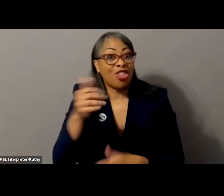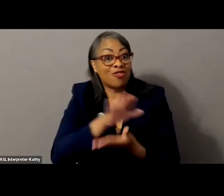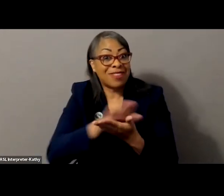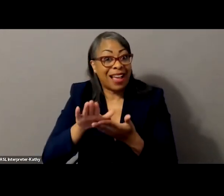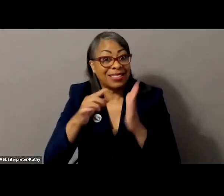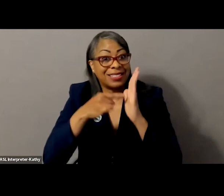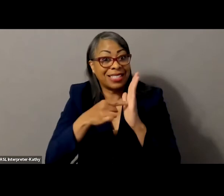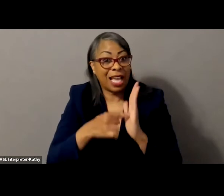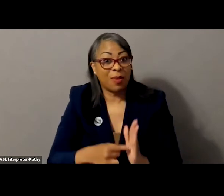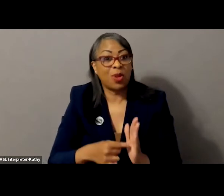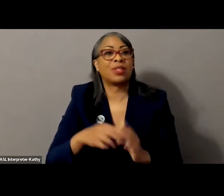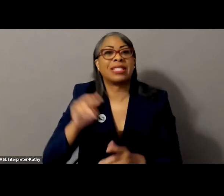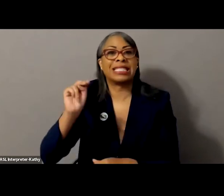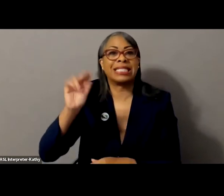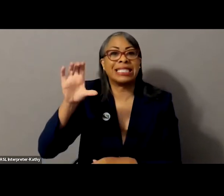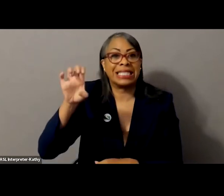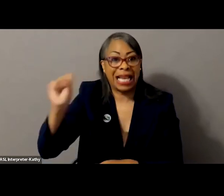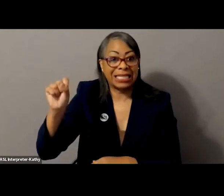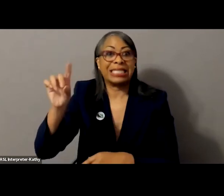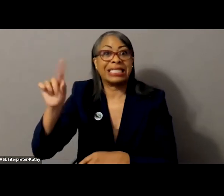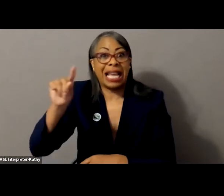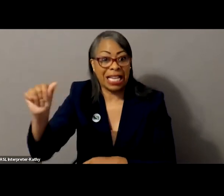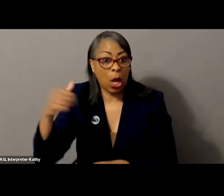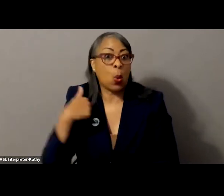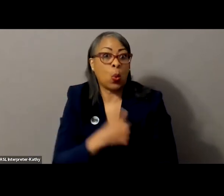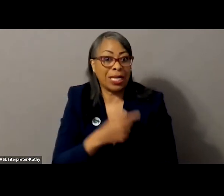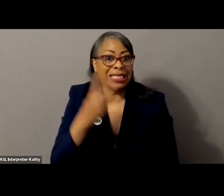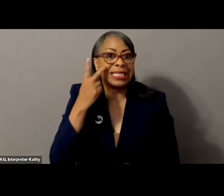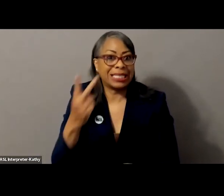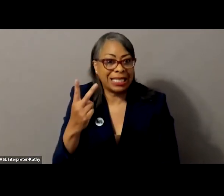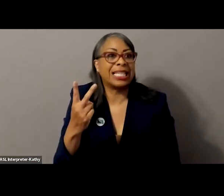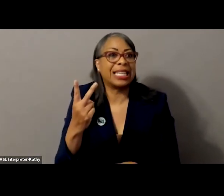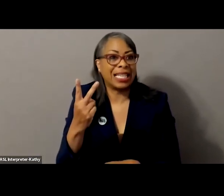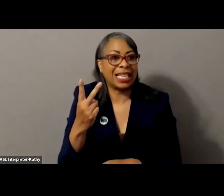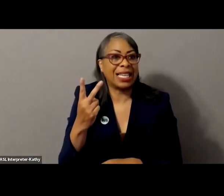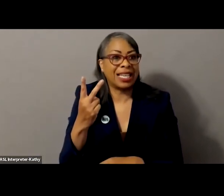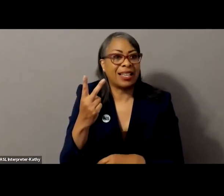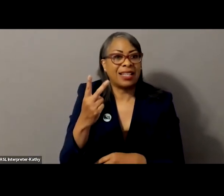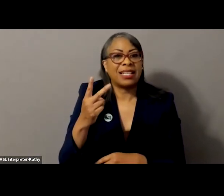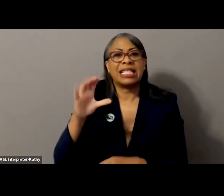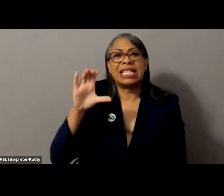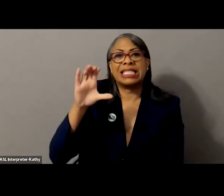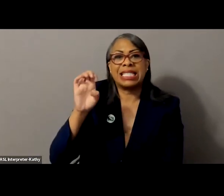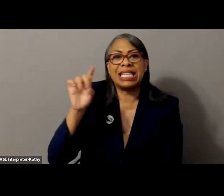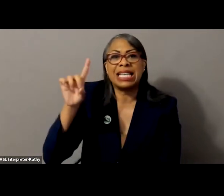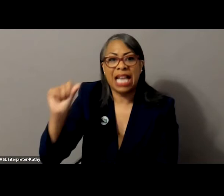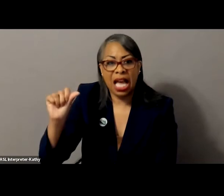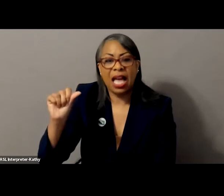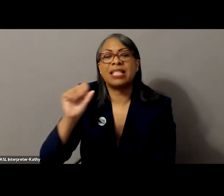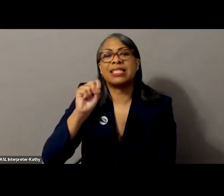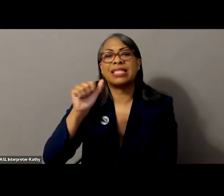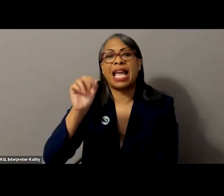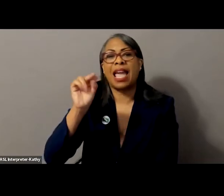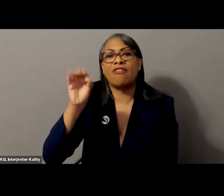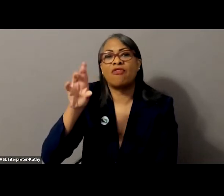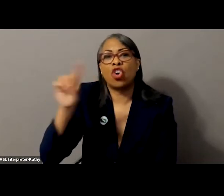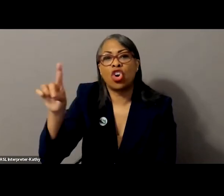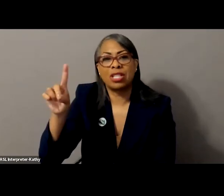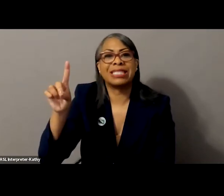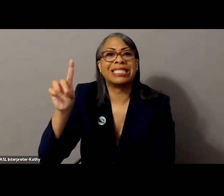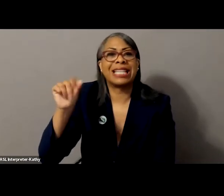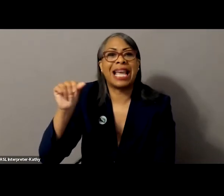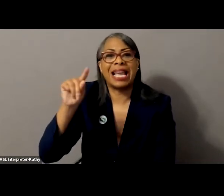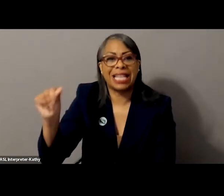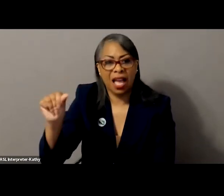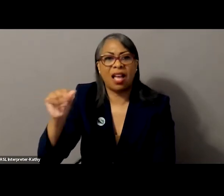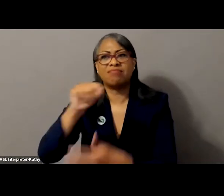that aren't through NCS data where we see this. For example, the SEDA data, the CETA data, Stanford Education Data Analysis data, archive data.